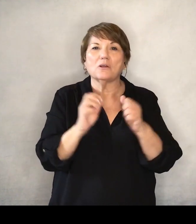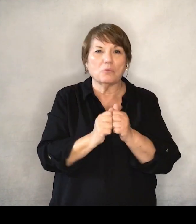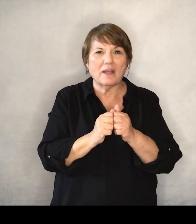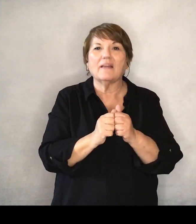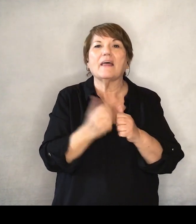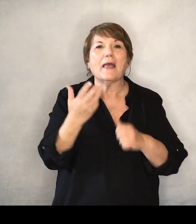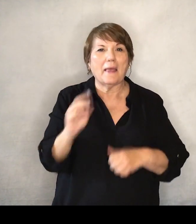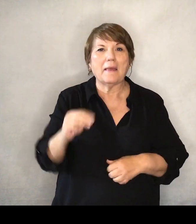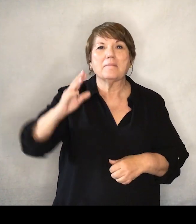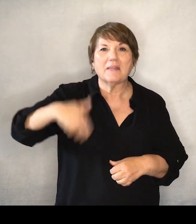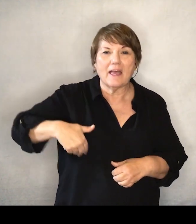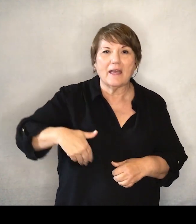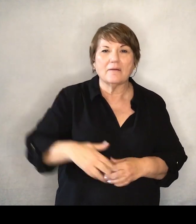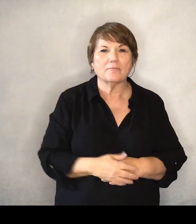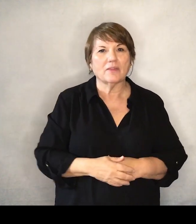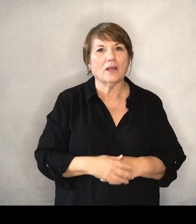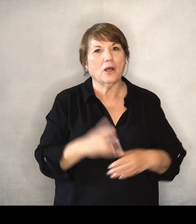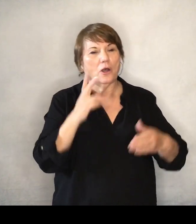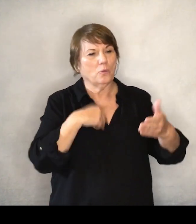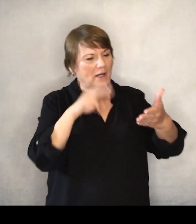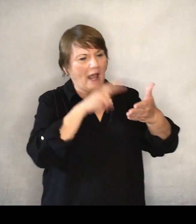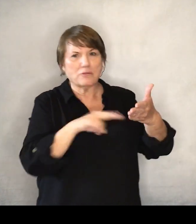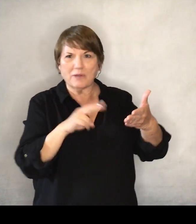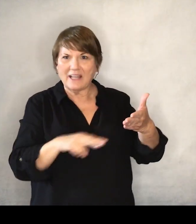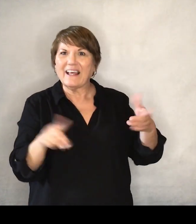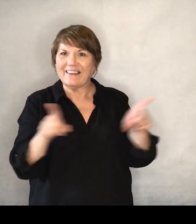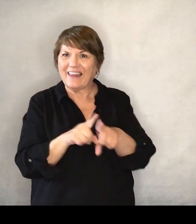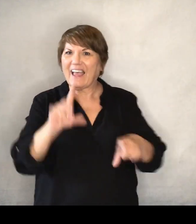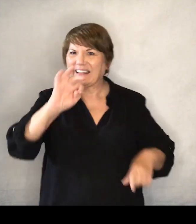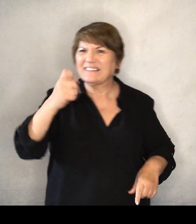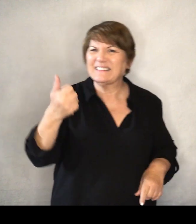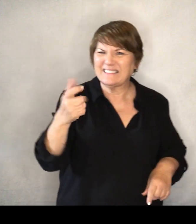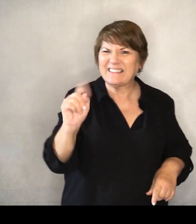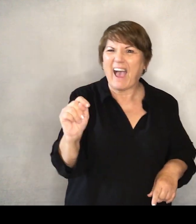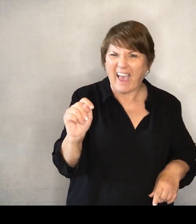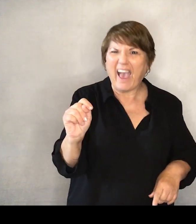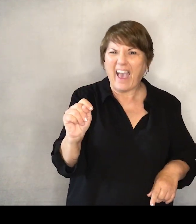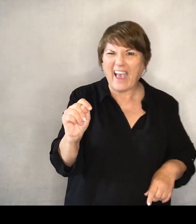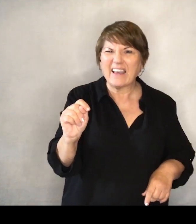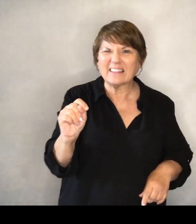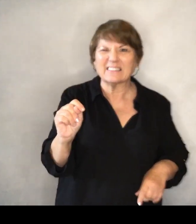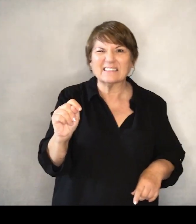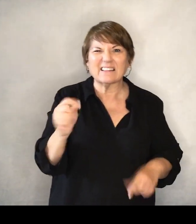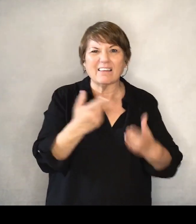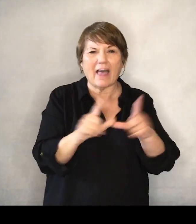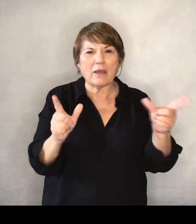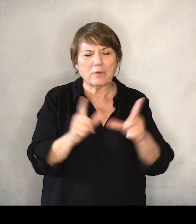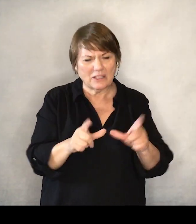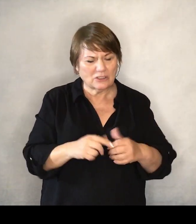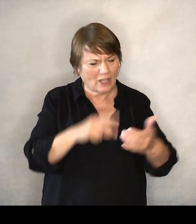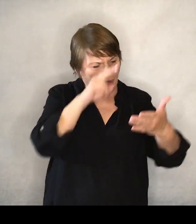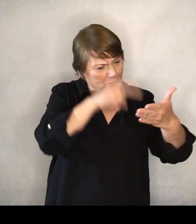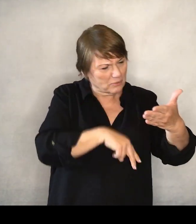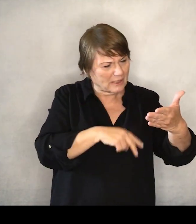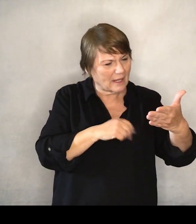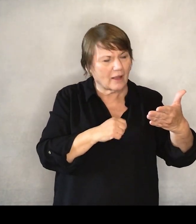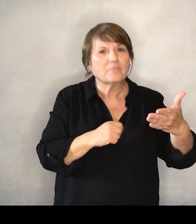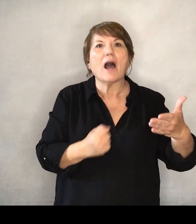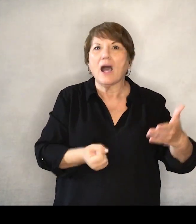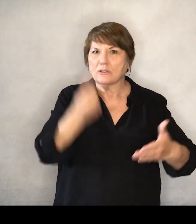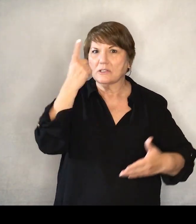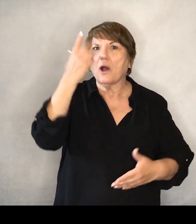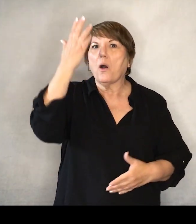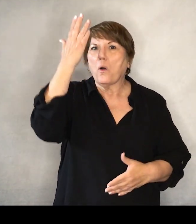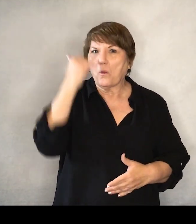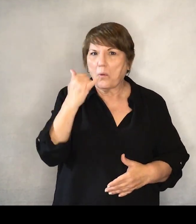yet. You know, when I read the entire Lazarus death passage from beginning to end, I can see where Martha would